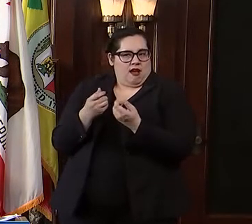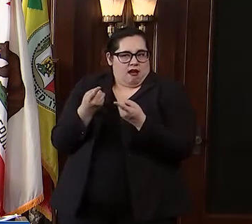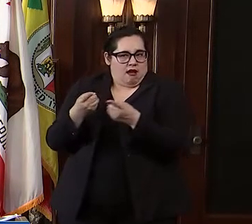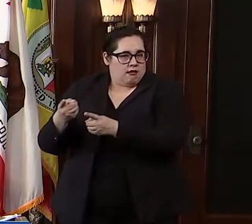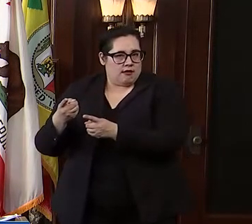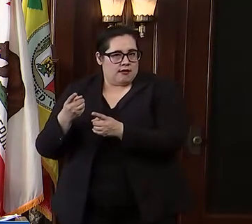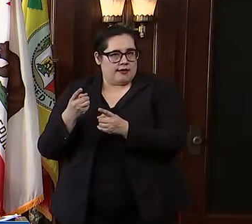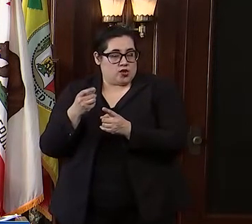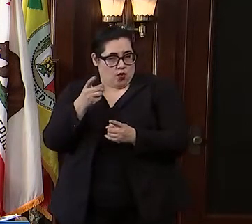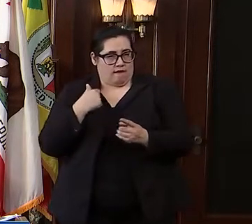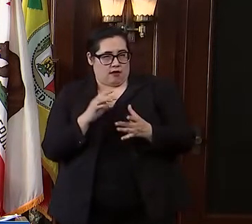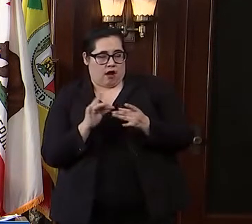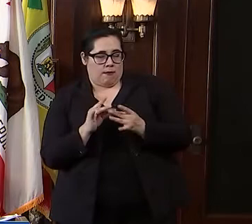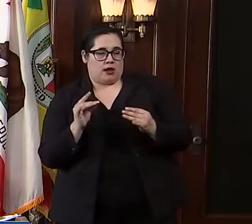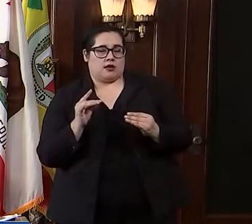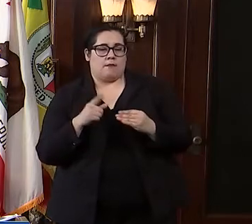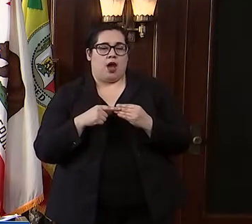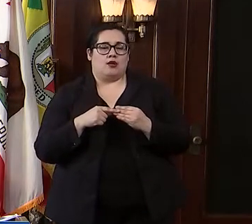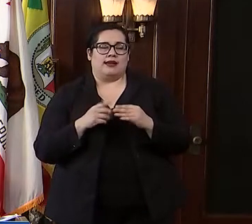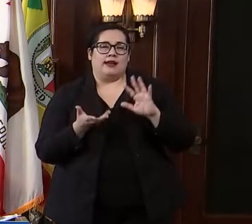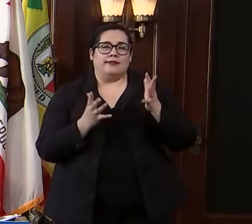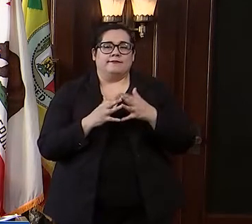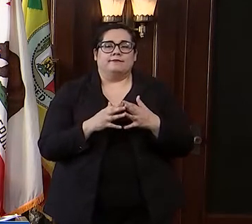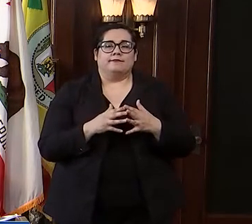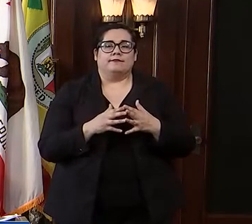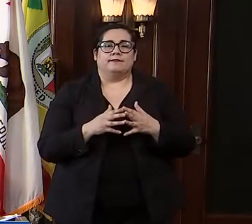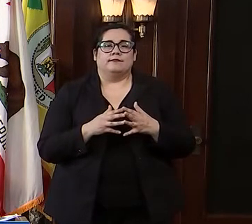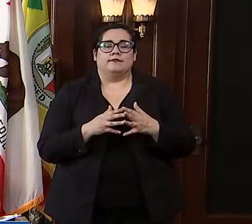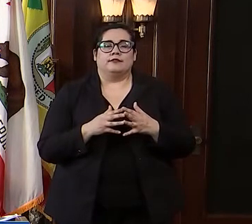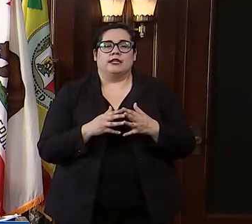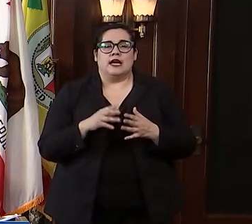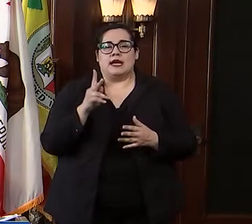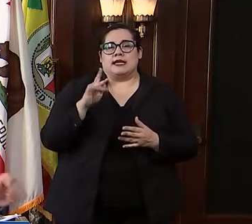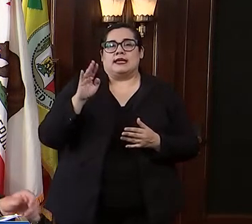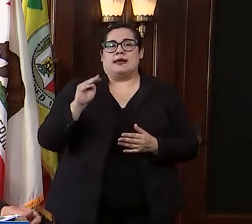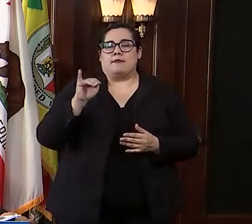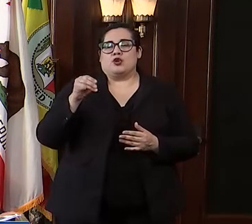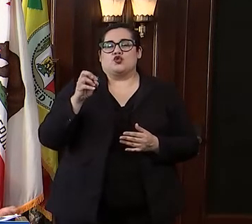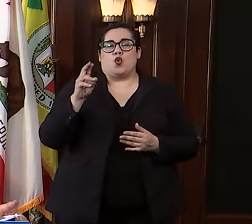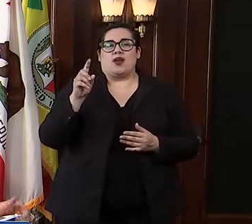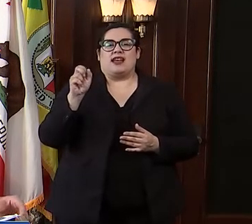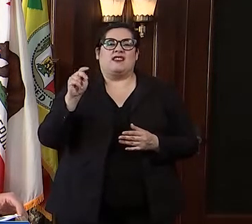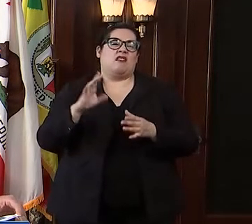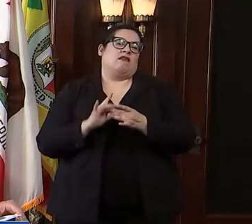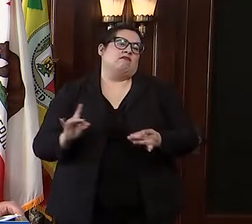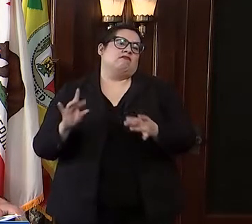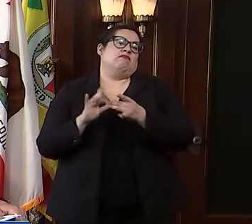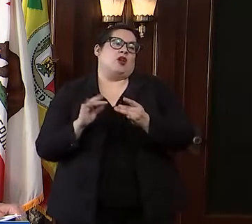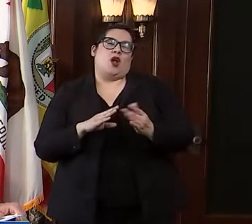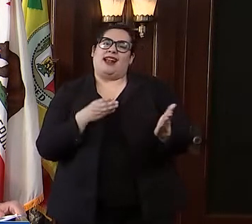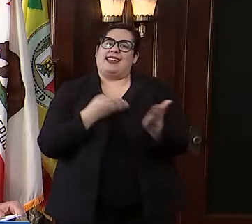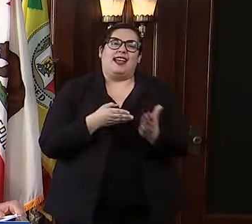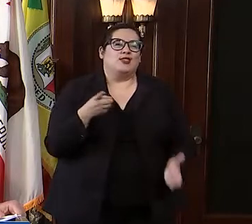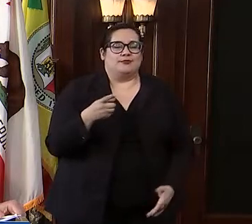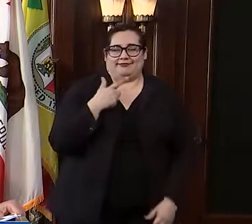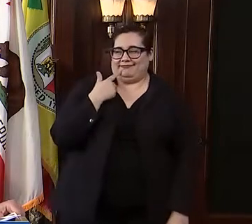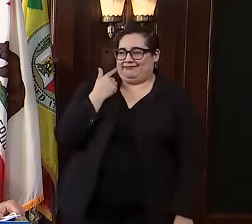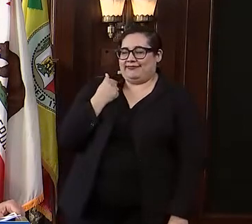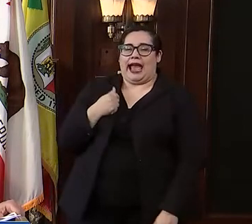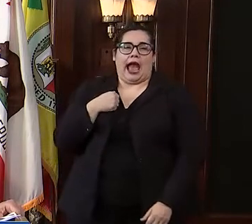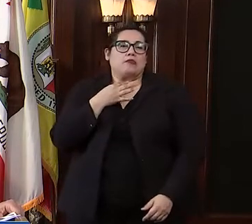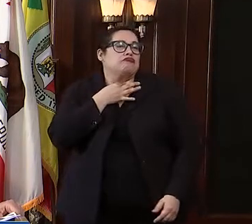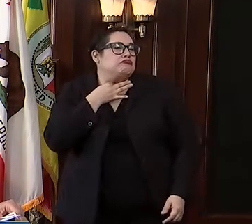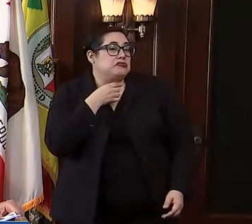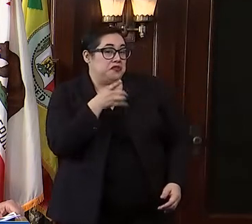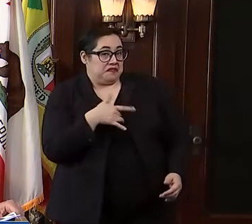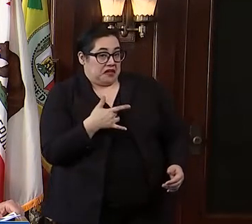any comment on sort of Jim Jordan's sort of rant against you. I just wondered if